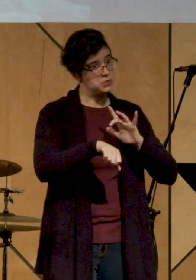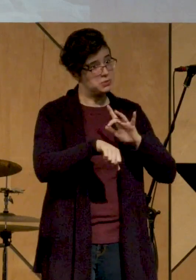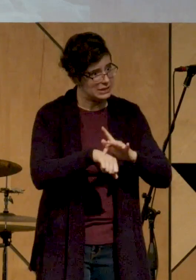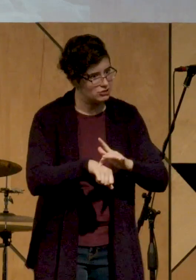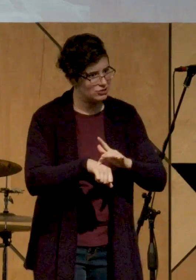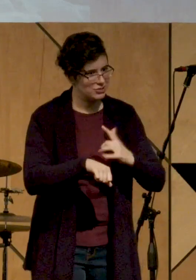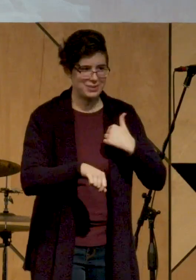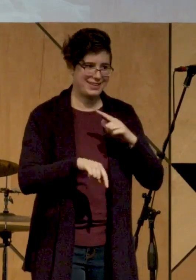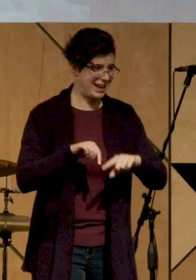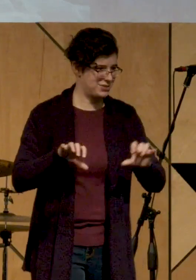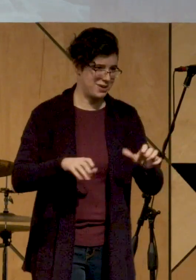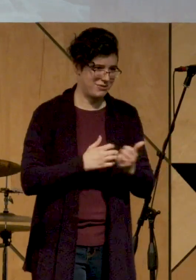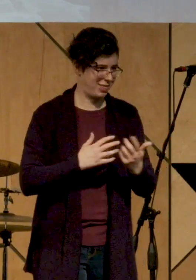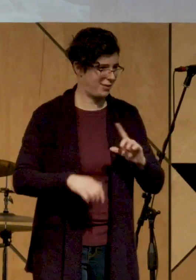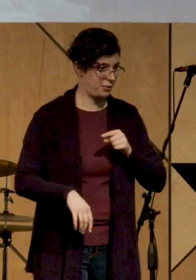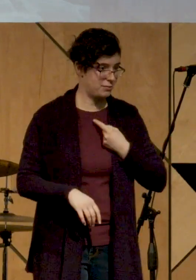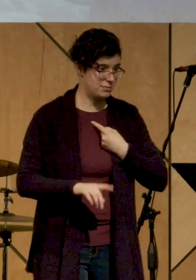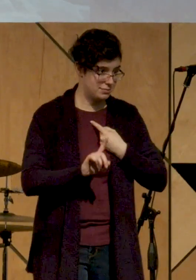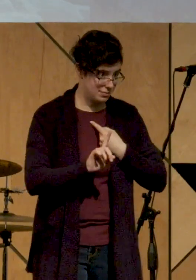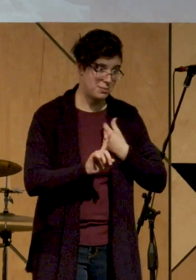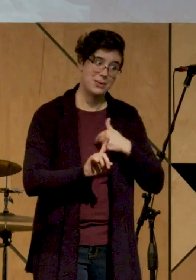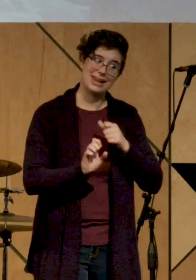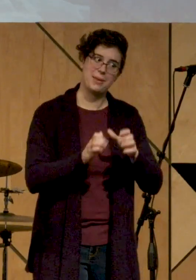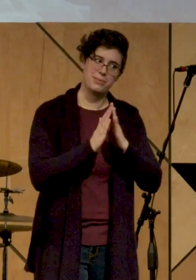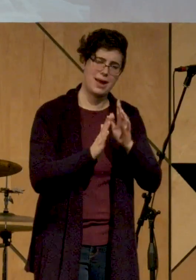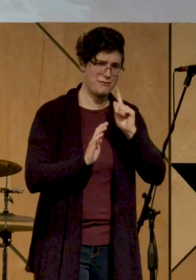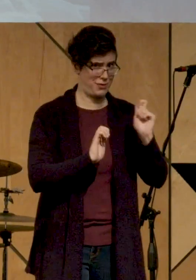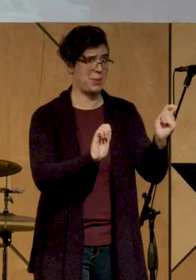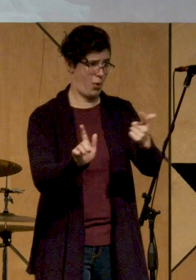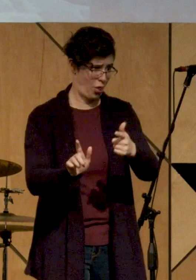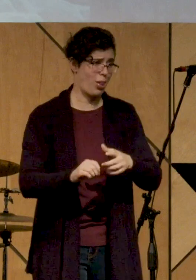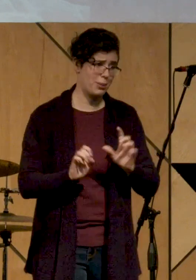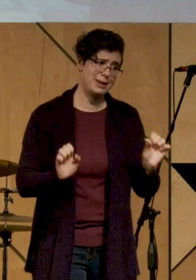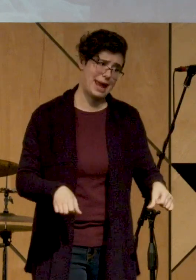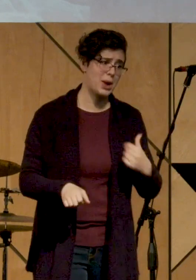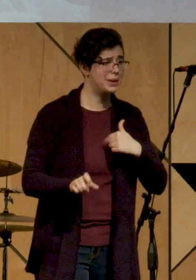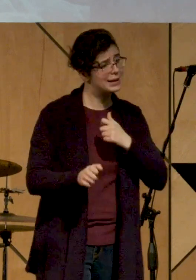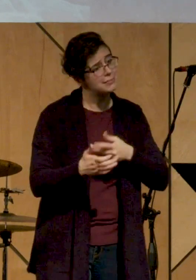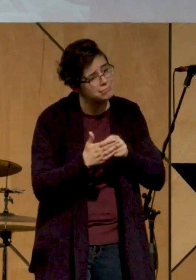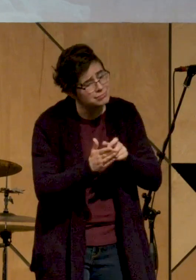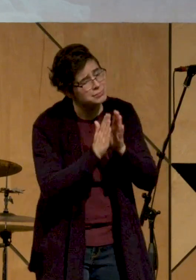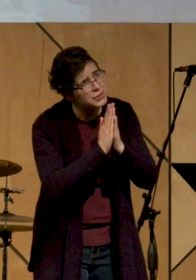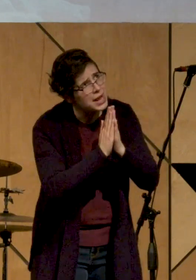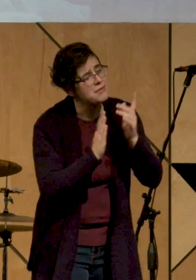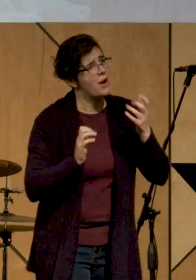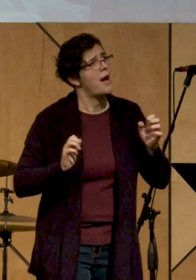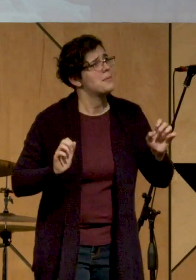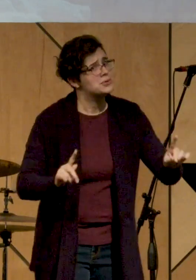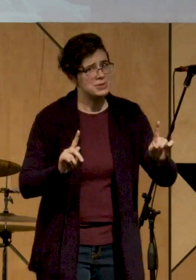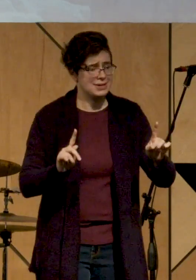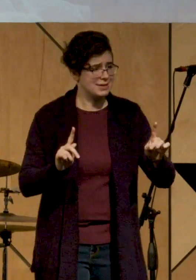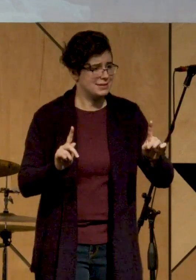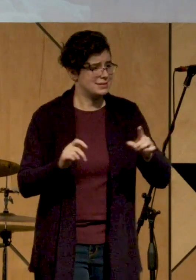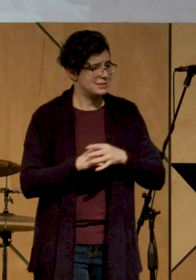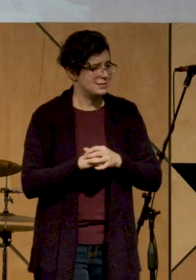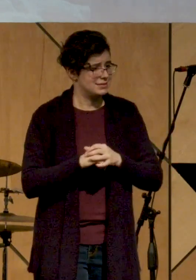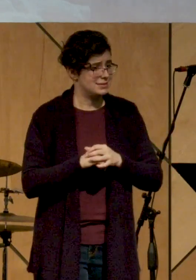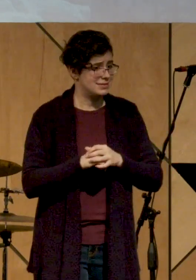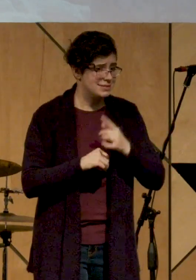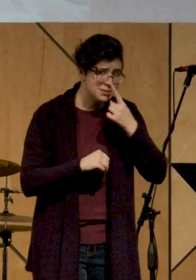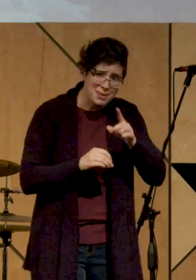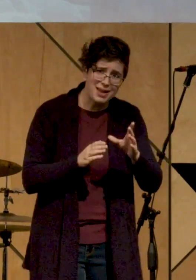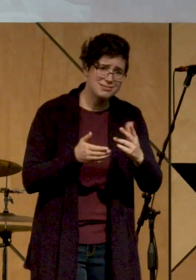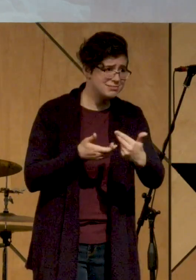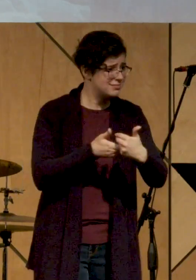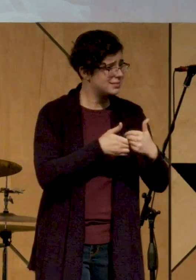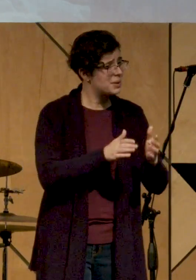all, but we can pray for it all. Amen? We can get on our knees and pray for open doors for the word. And so, friends, would you